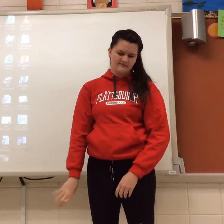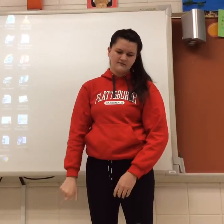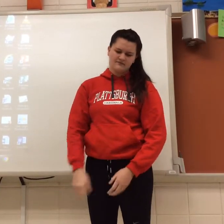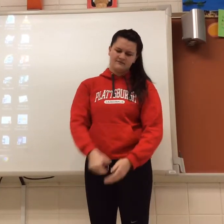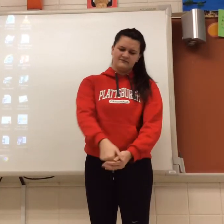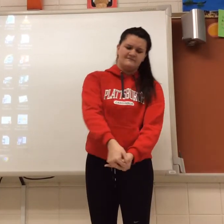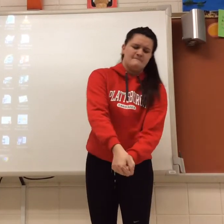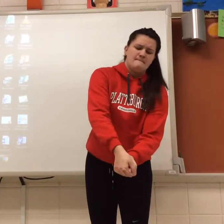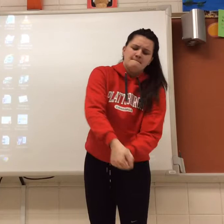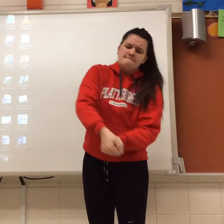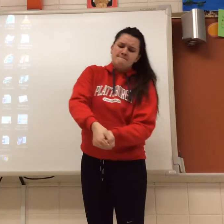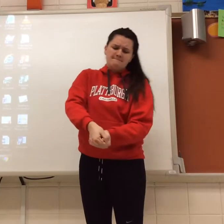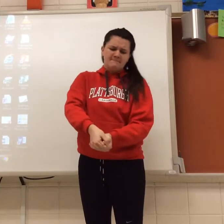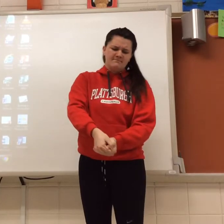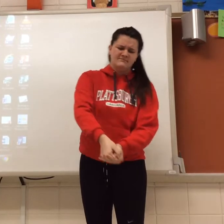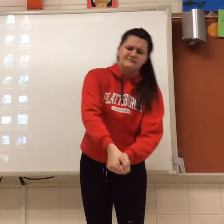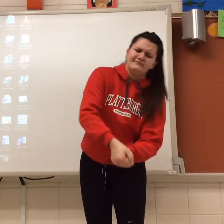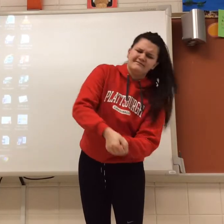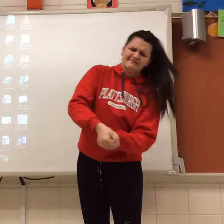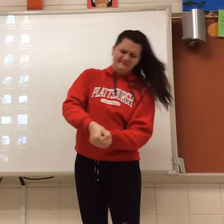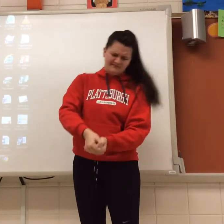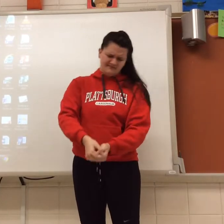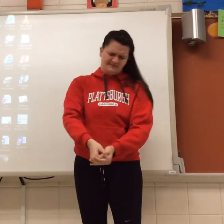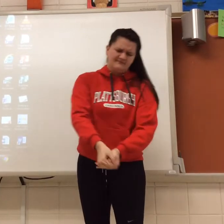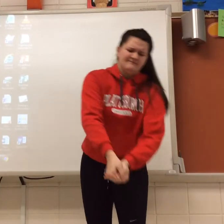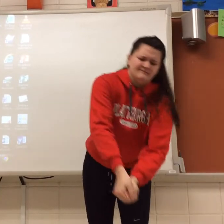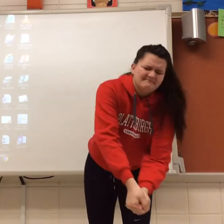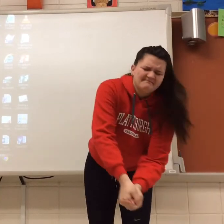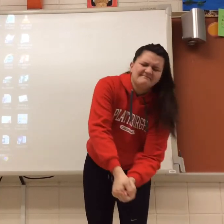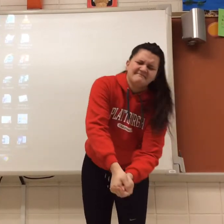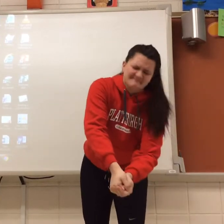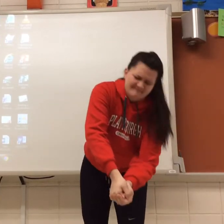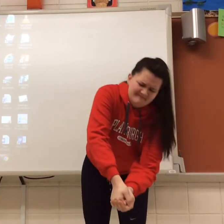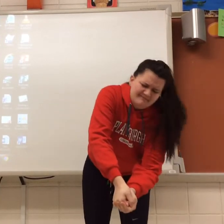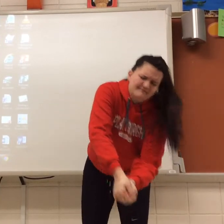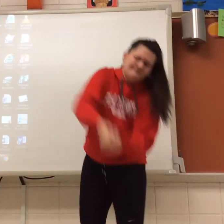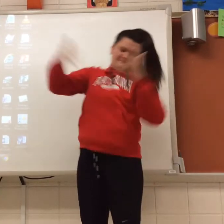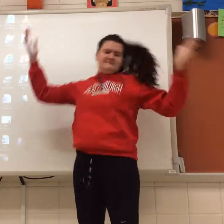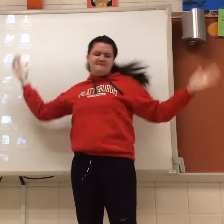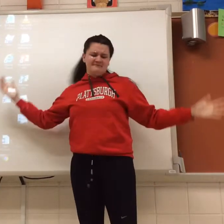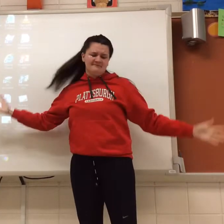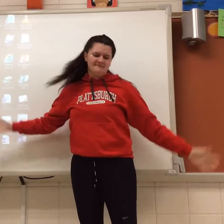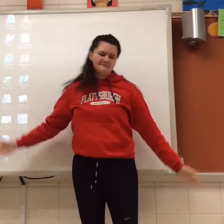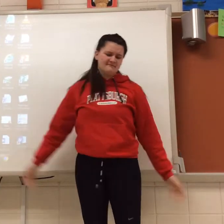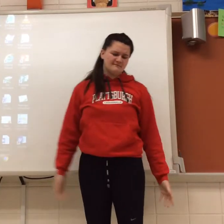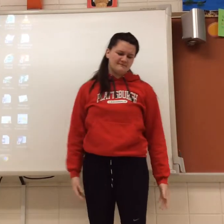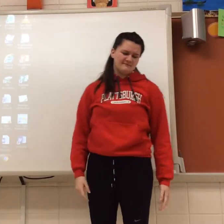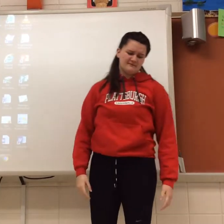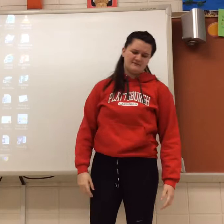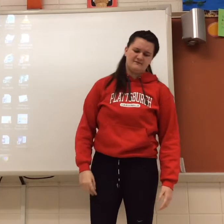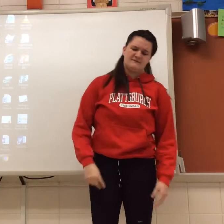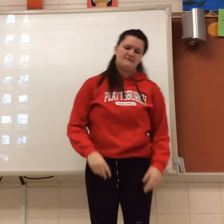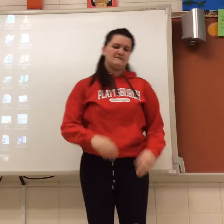He yanked and pulled with both paws until pop! Off came the